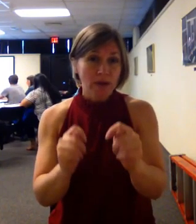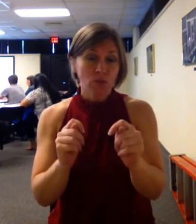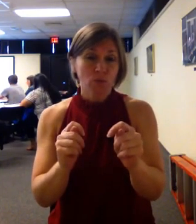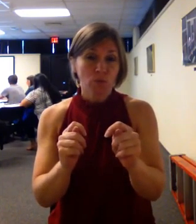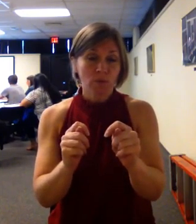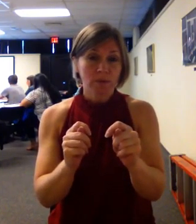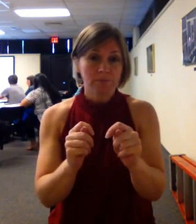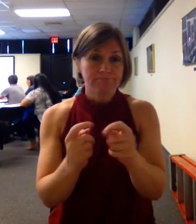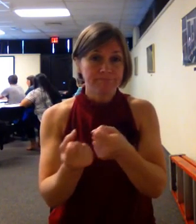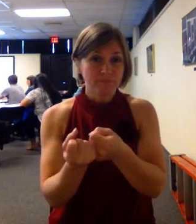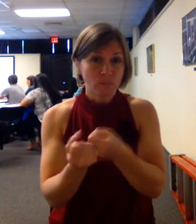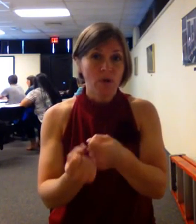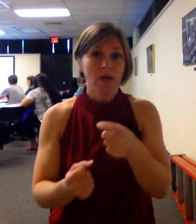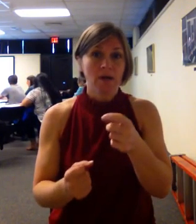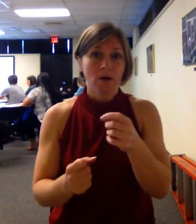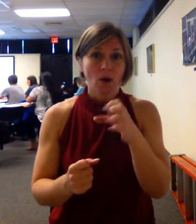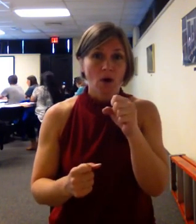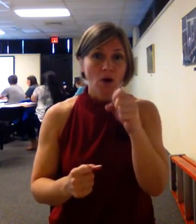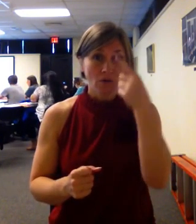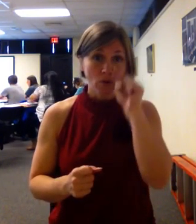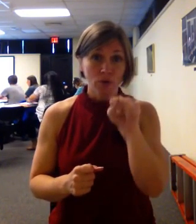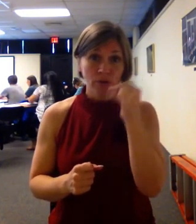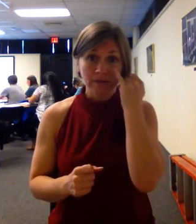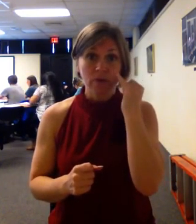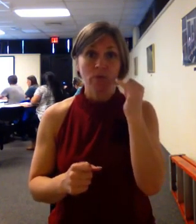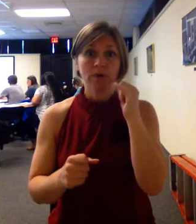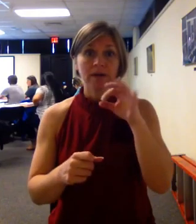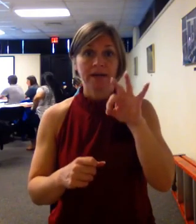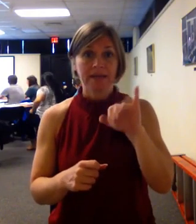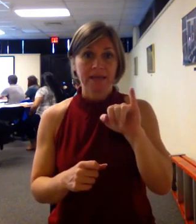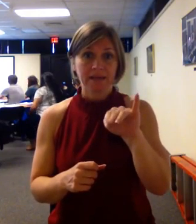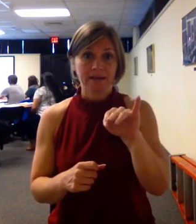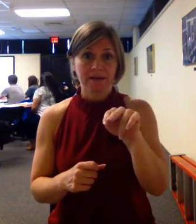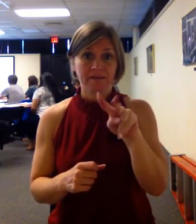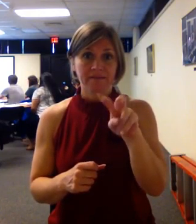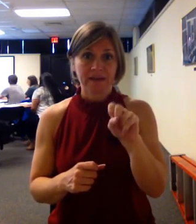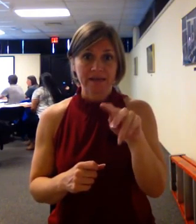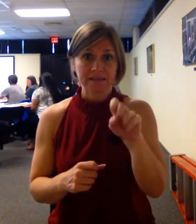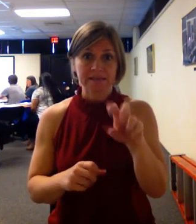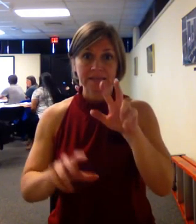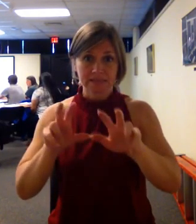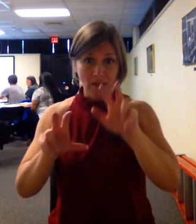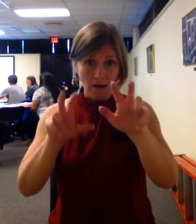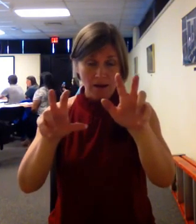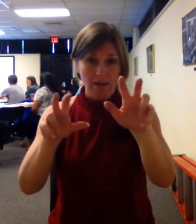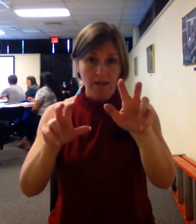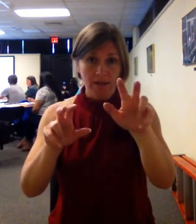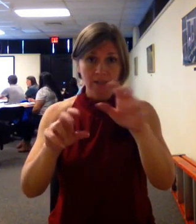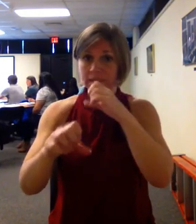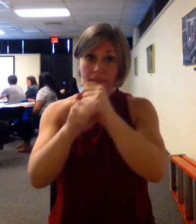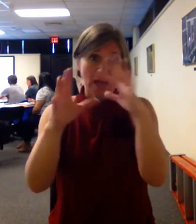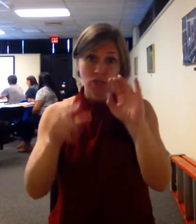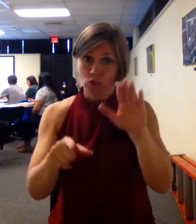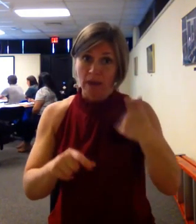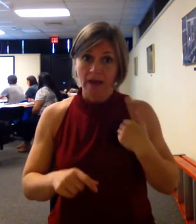to you that when you make an investment in stock, which is what they're having you look at, pretend like you own 200 shares of